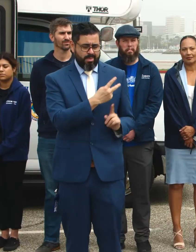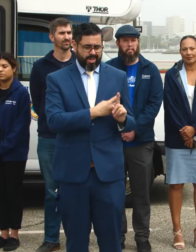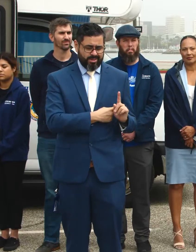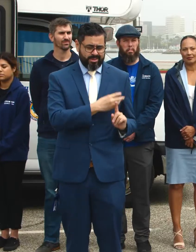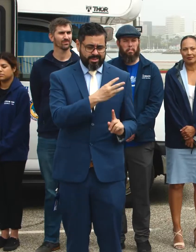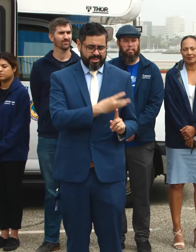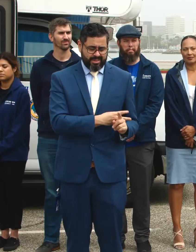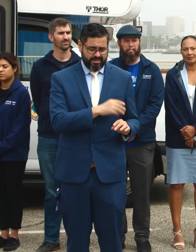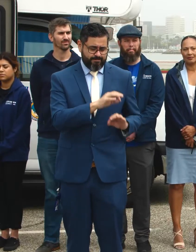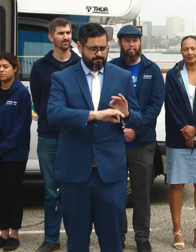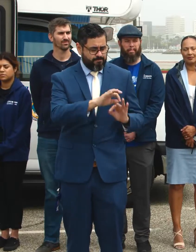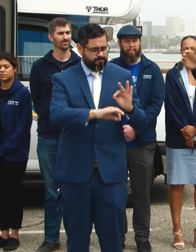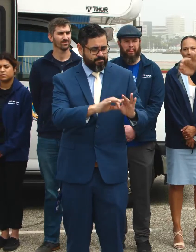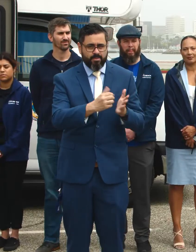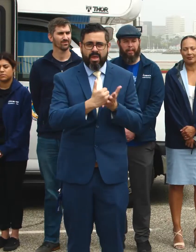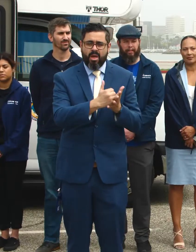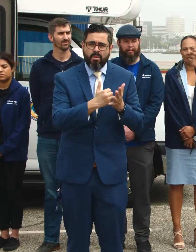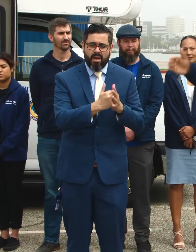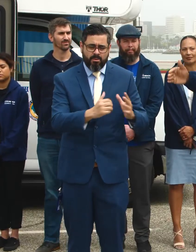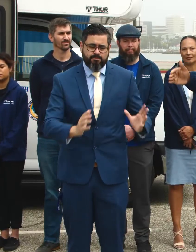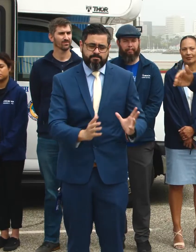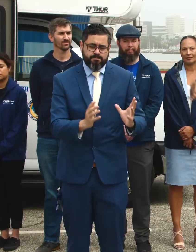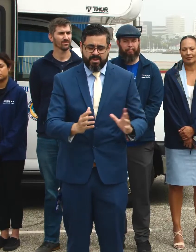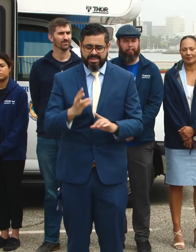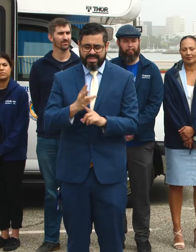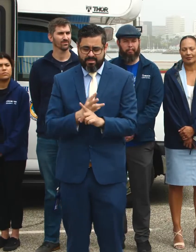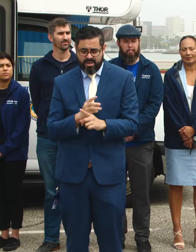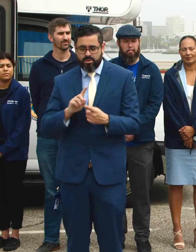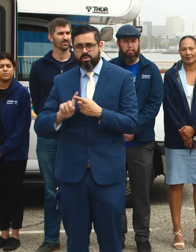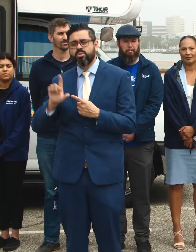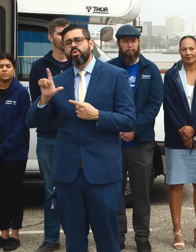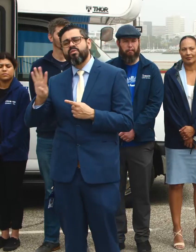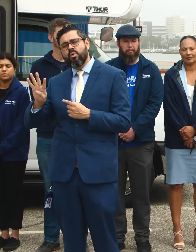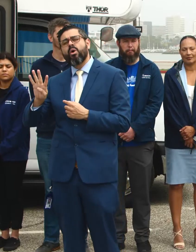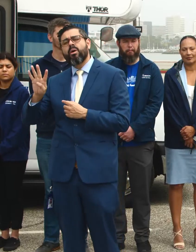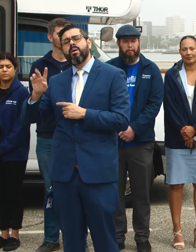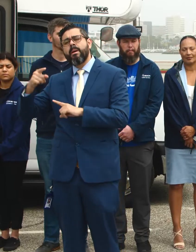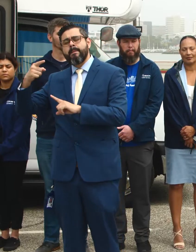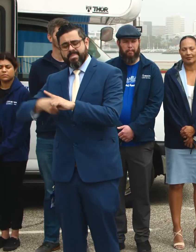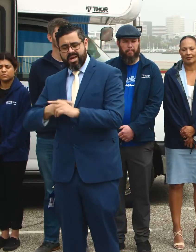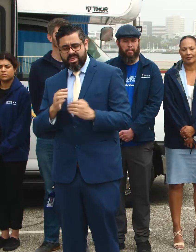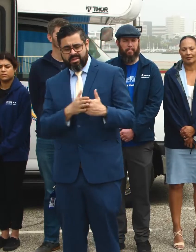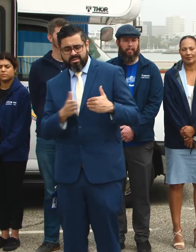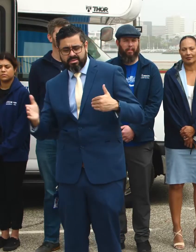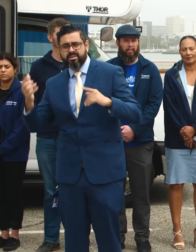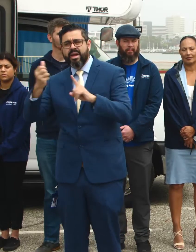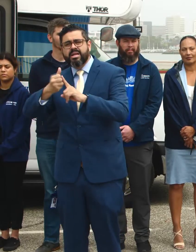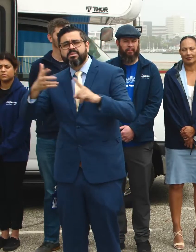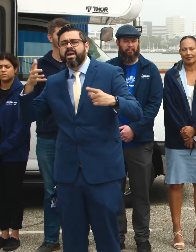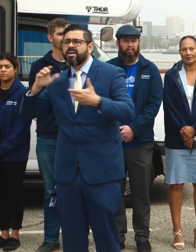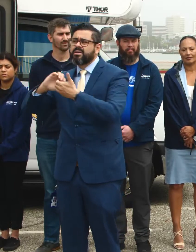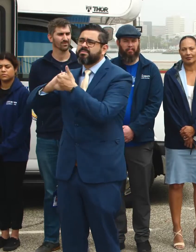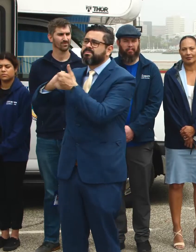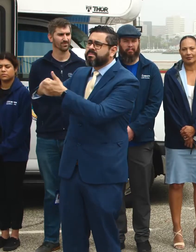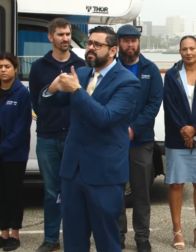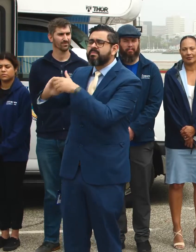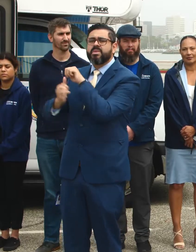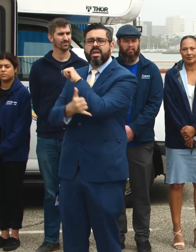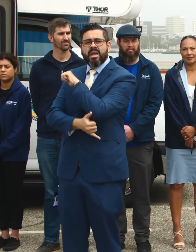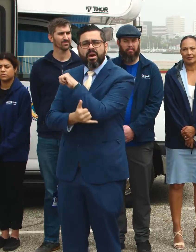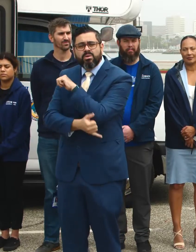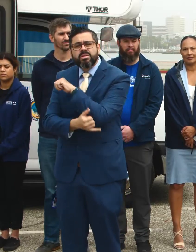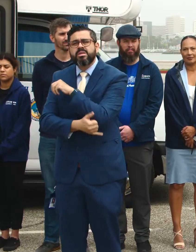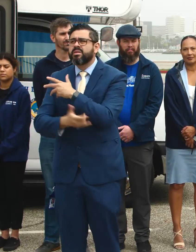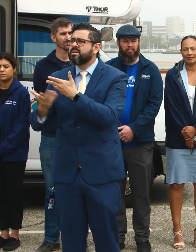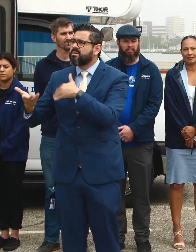lot of seeds, and then beyond 6 months, 24-month period, really expanding partnerships with folks like the county and others